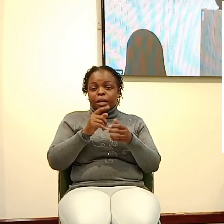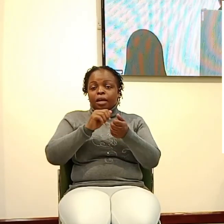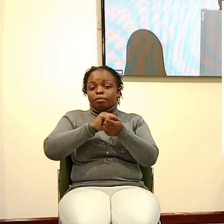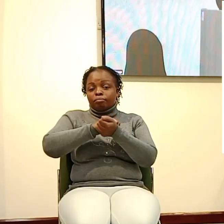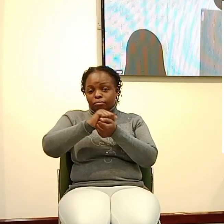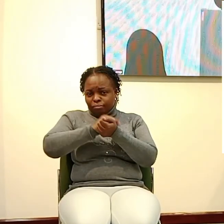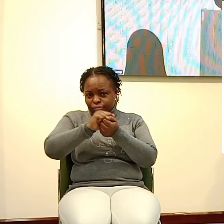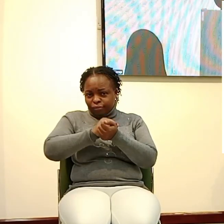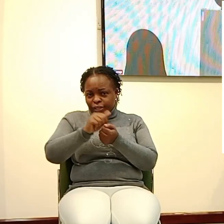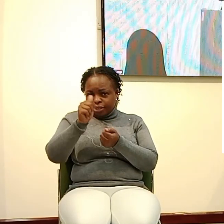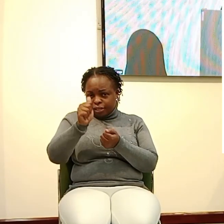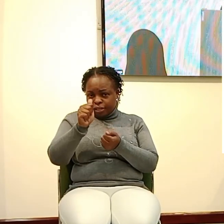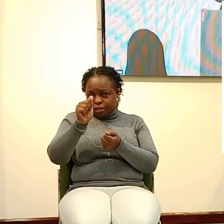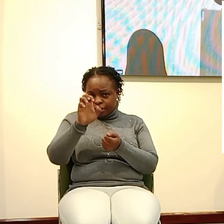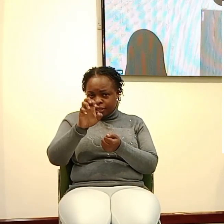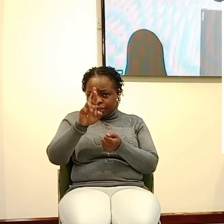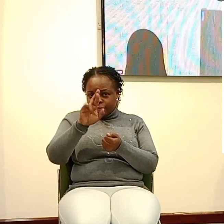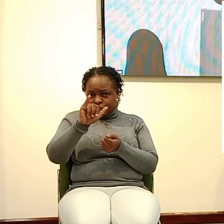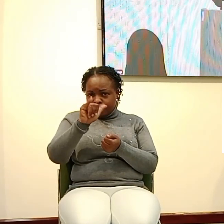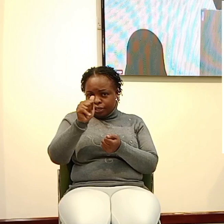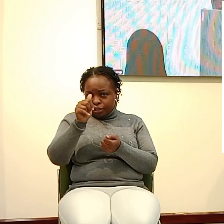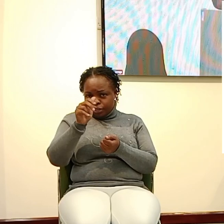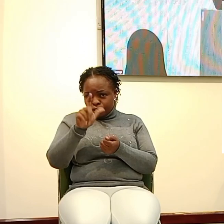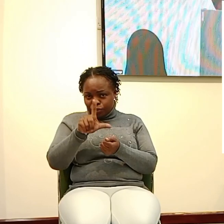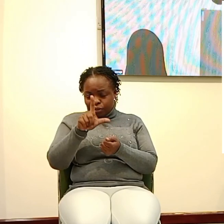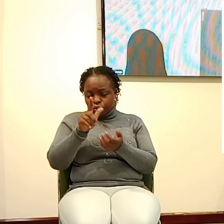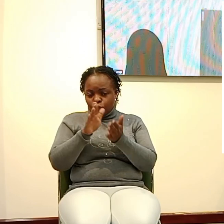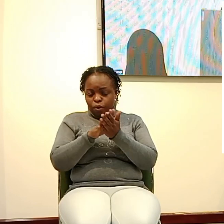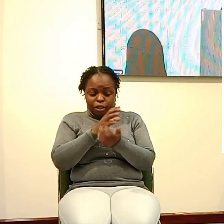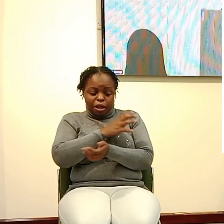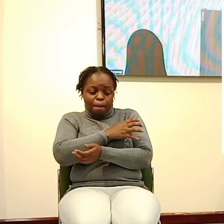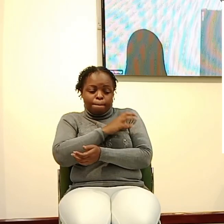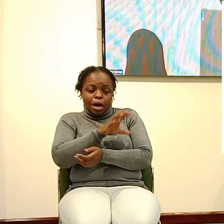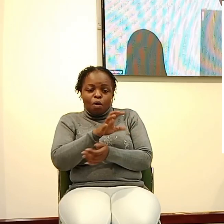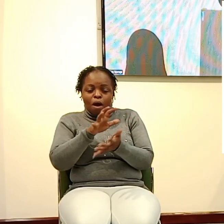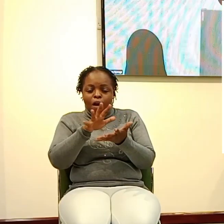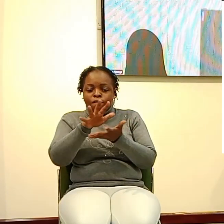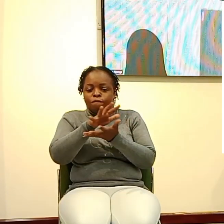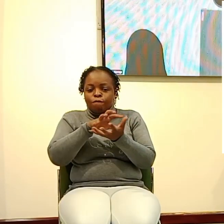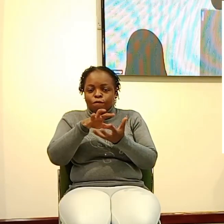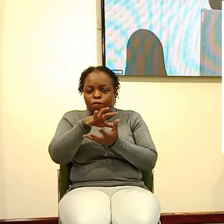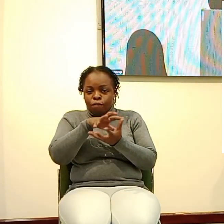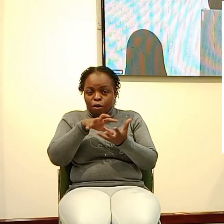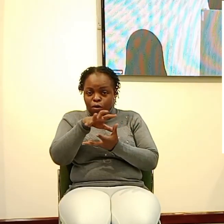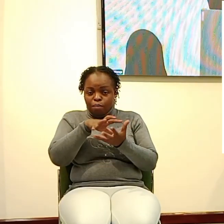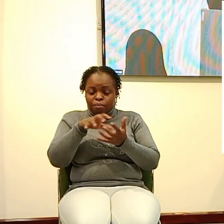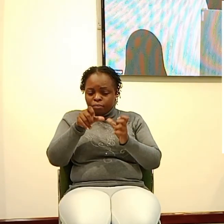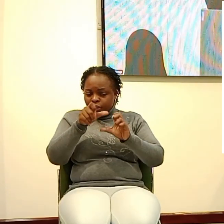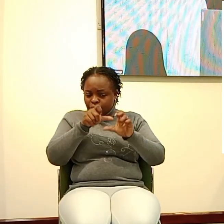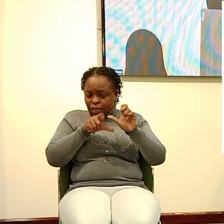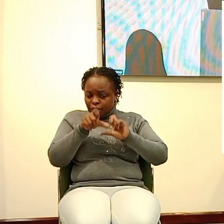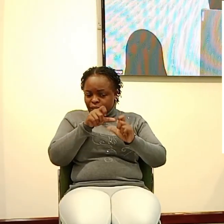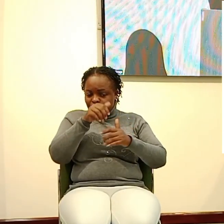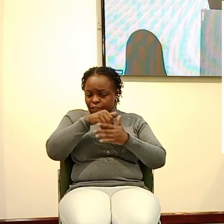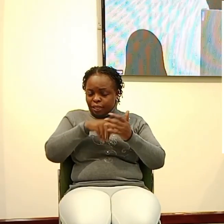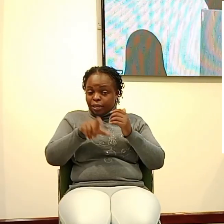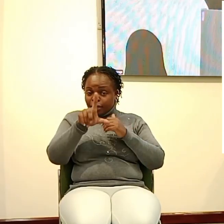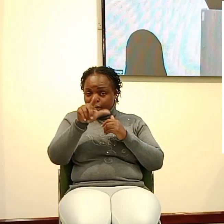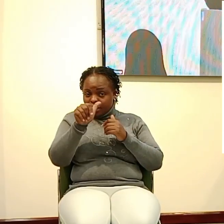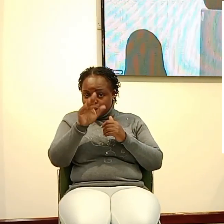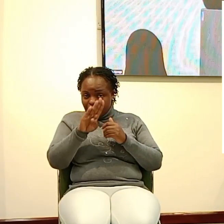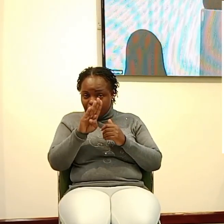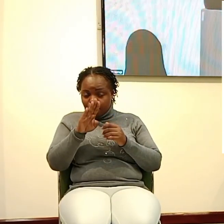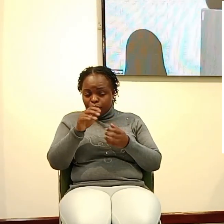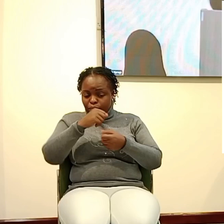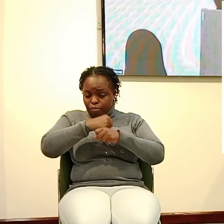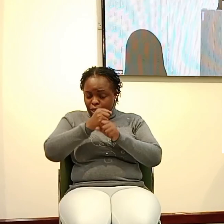with, it's Omo with the power foam. The scientists in the lab making power foam